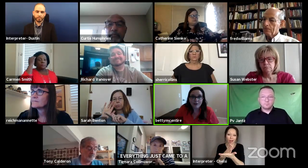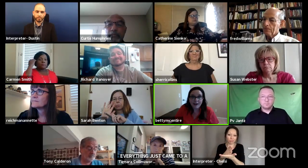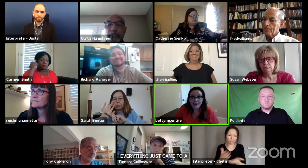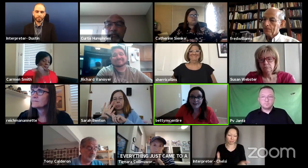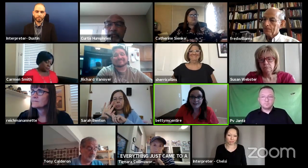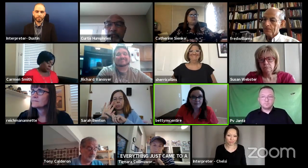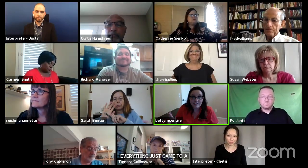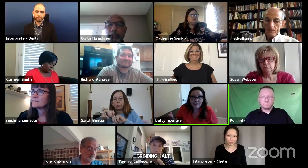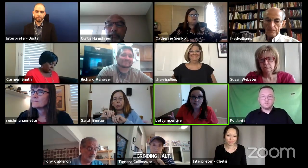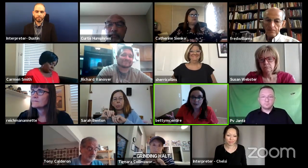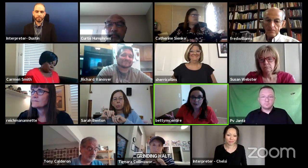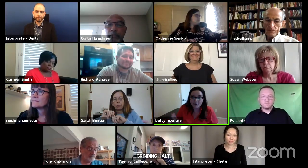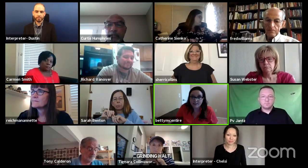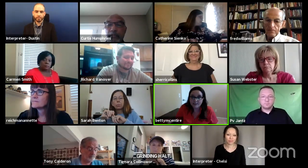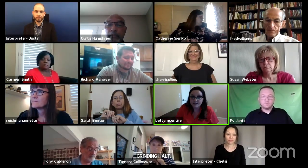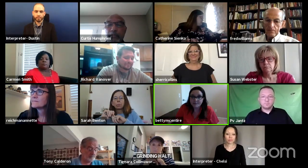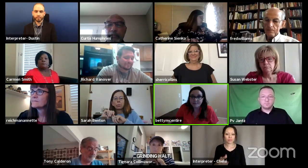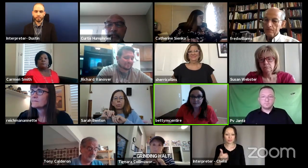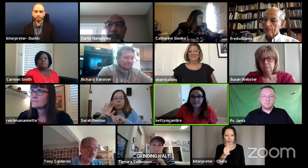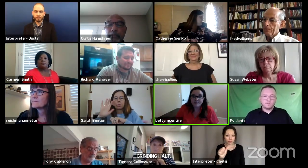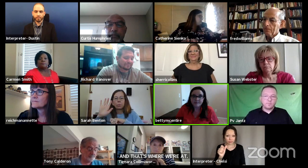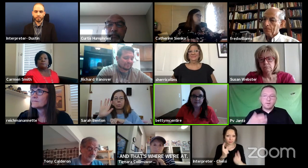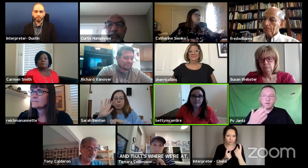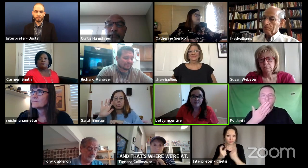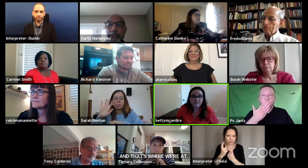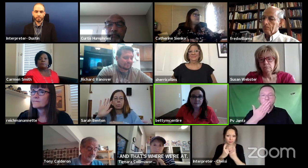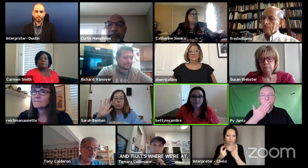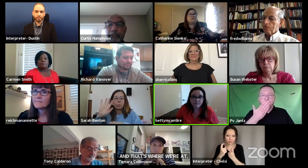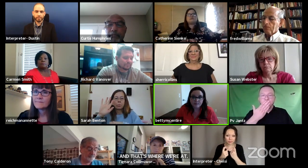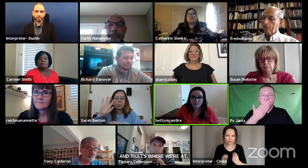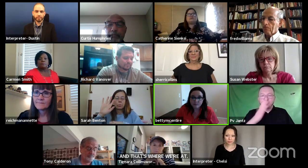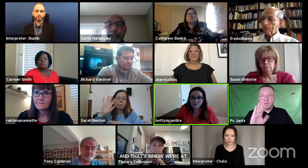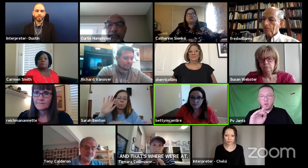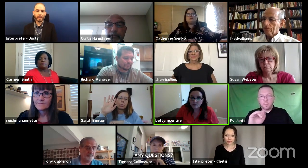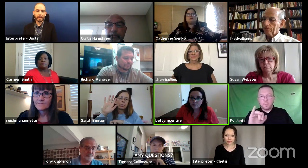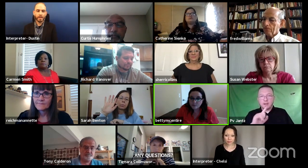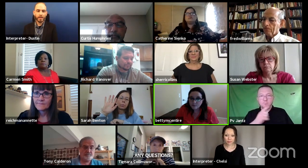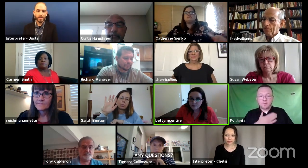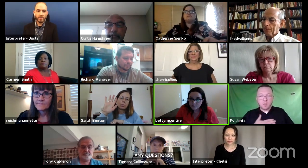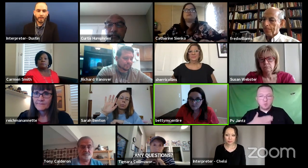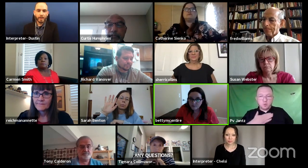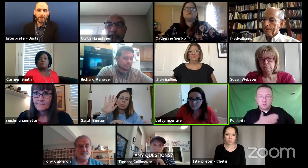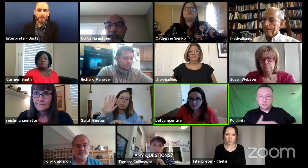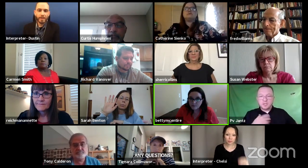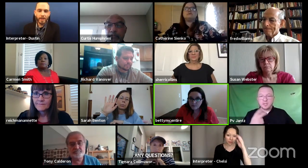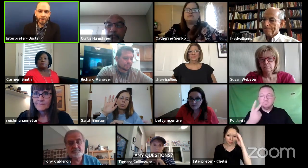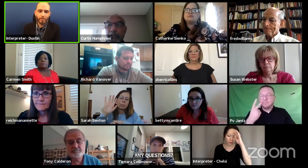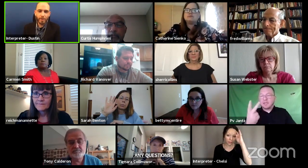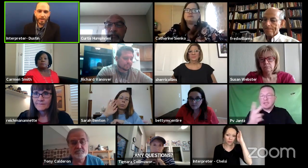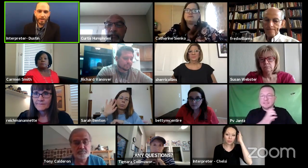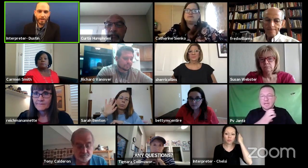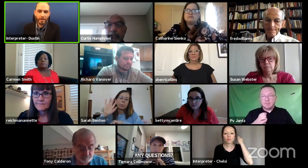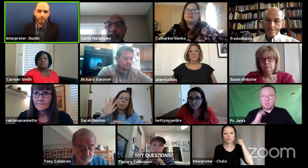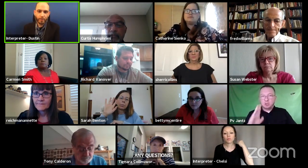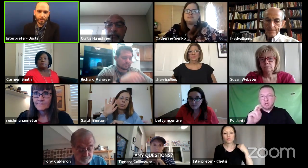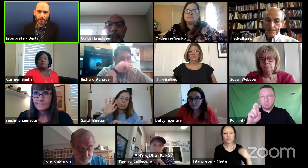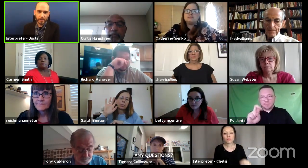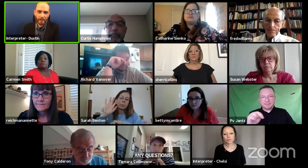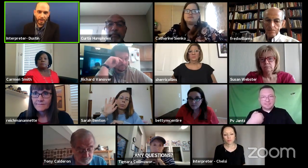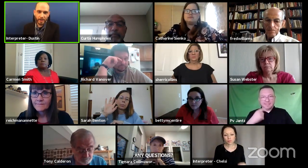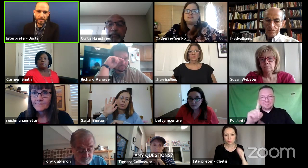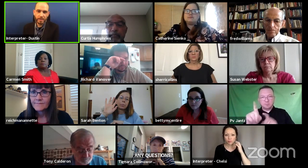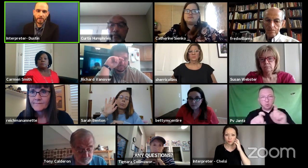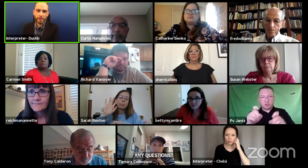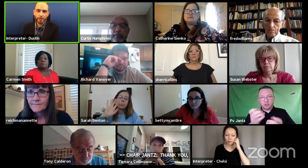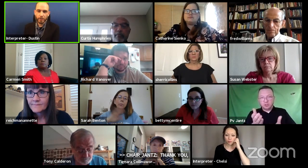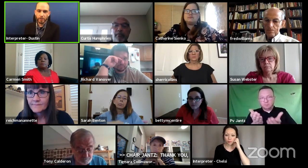we're at. Any questions? Thank you, Betty. I appreciate